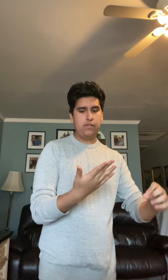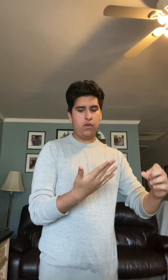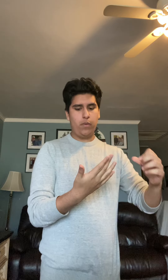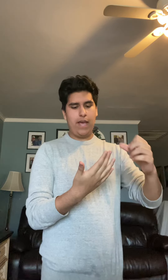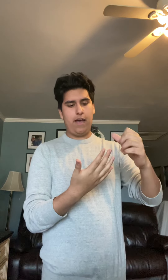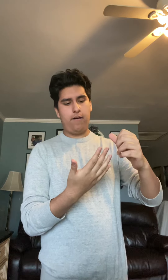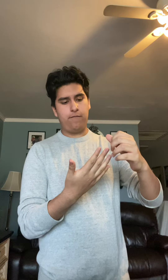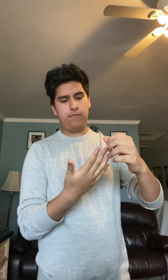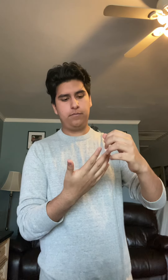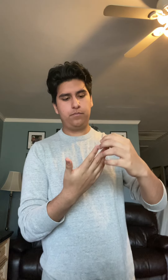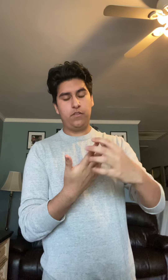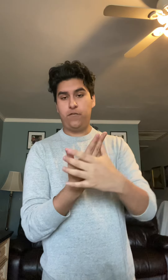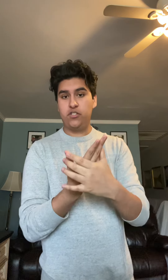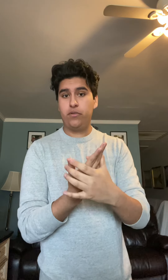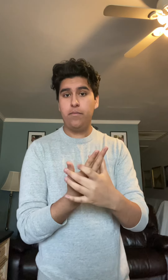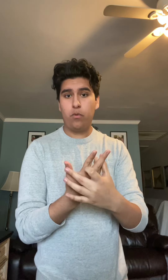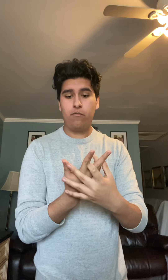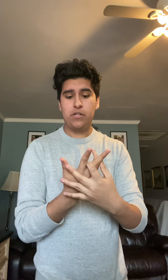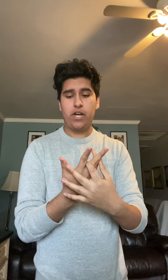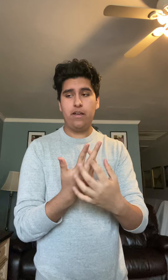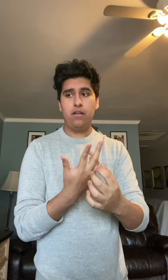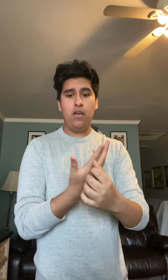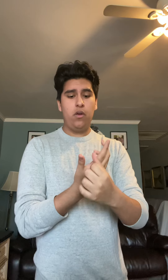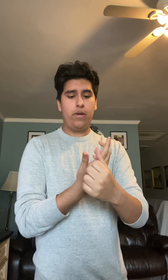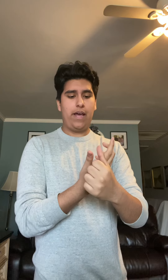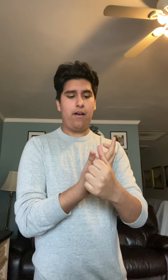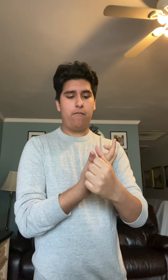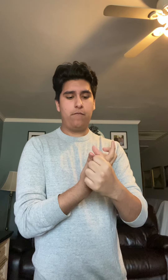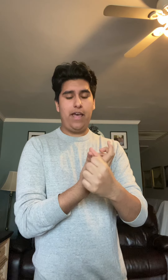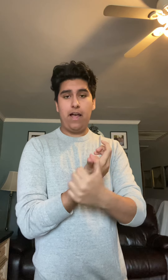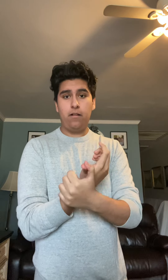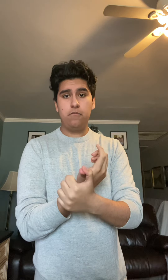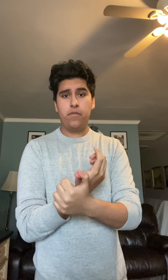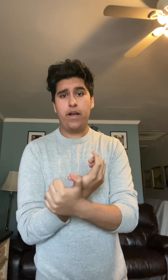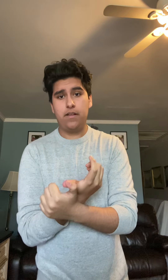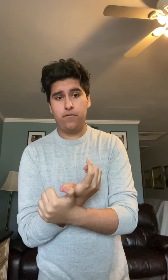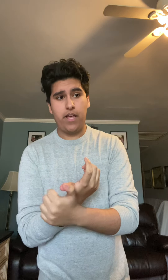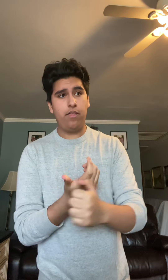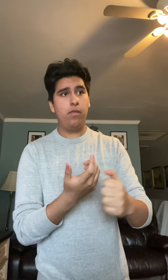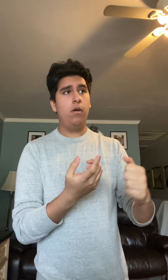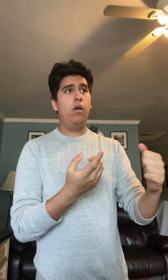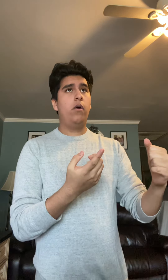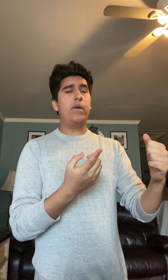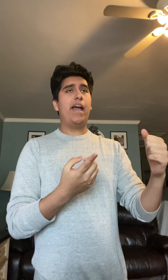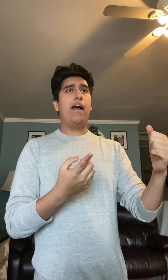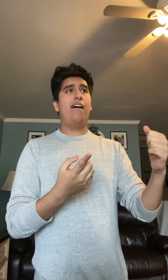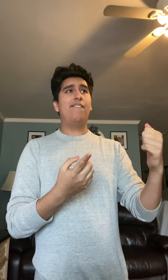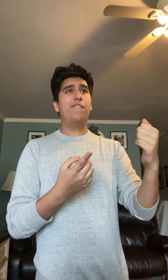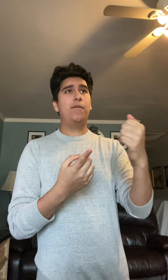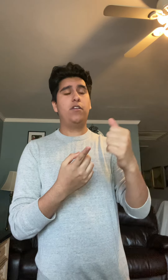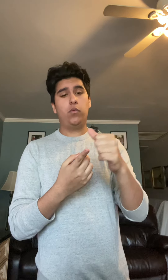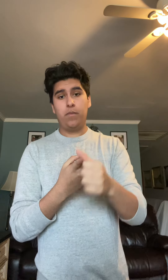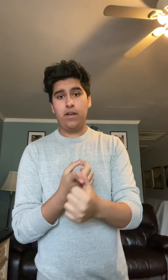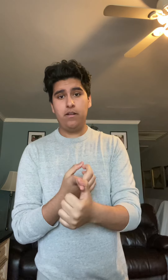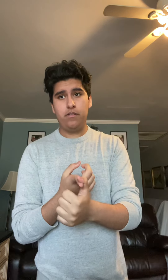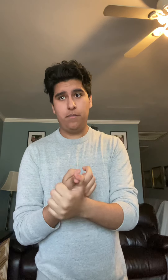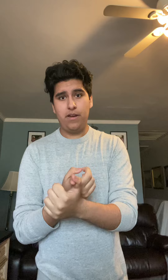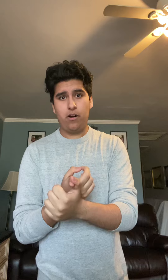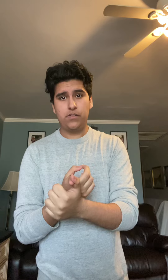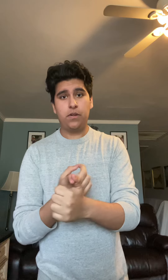we have the first 3 born from a giant. We have Hel, the goddess of death. We have Jormungand, the Midgard serpent,